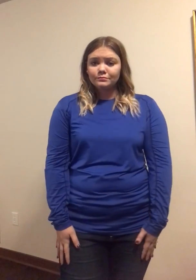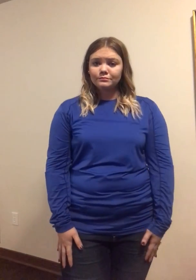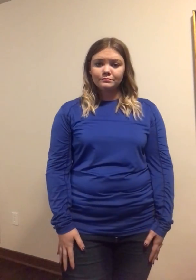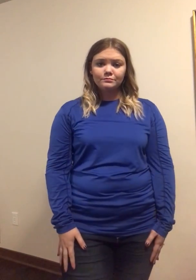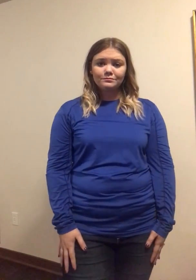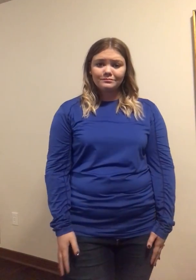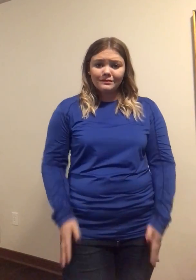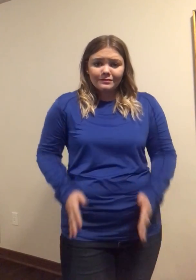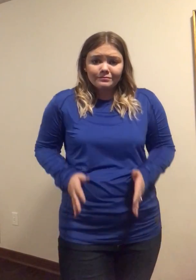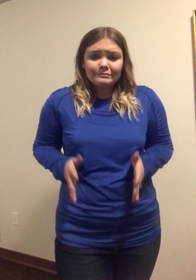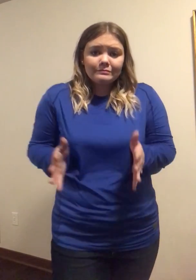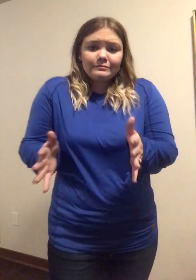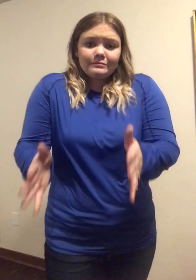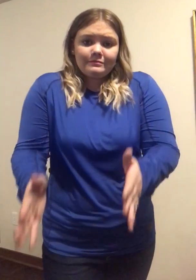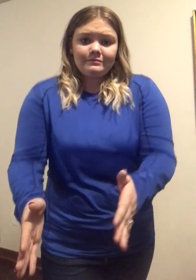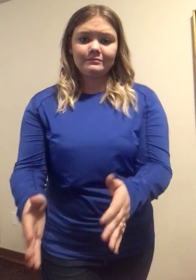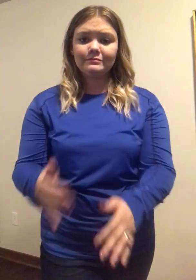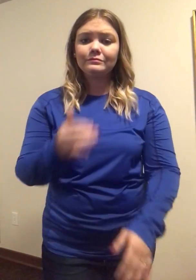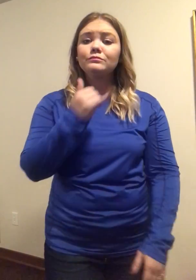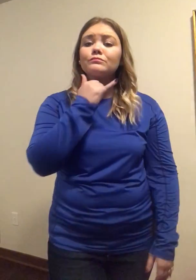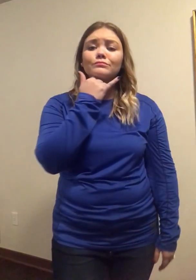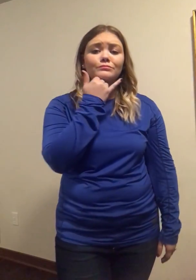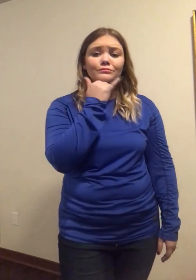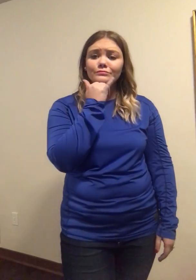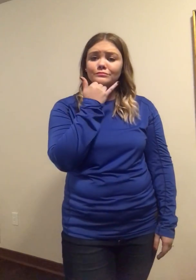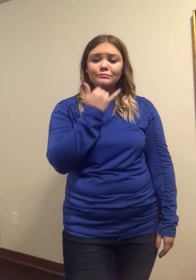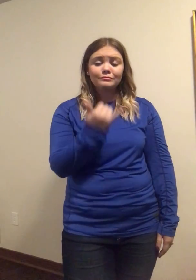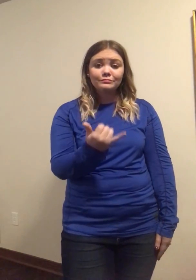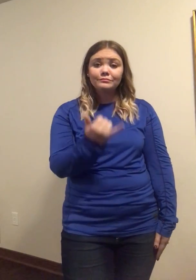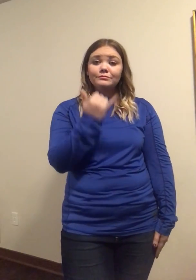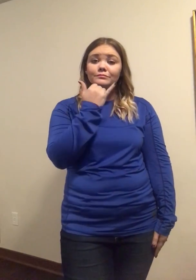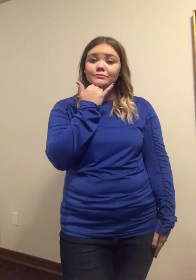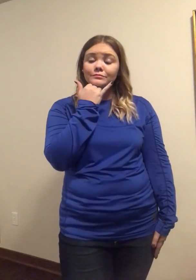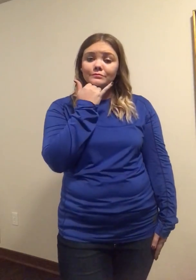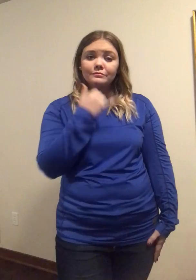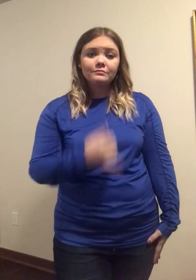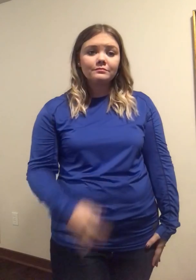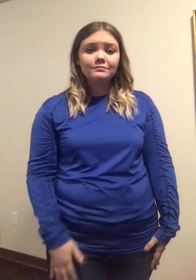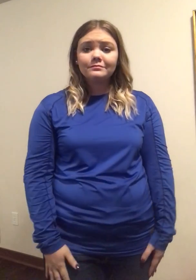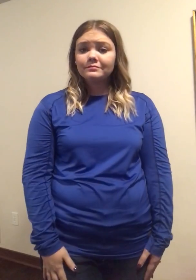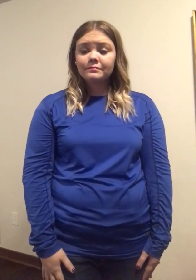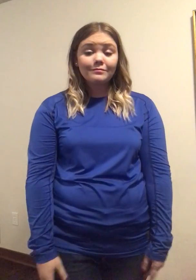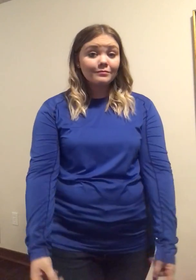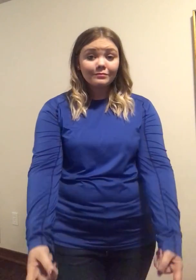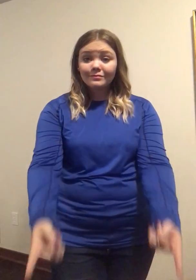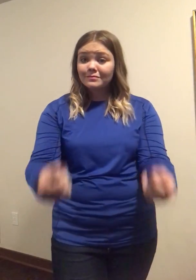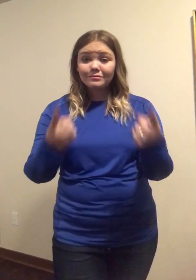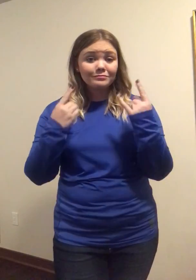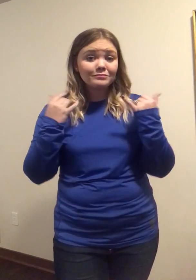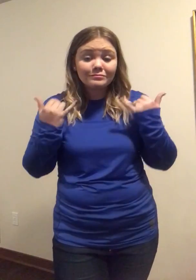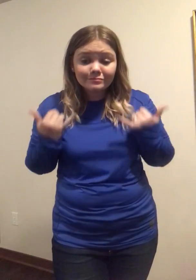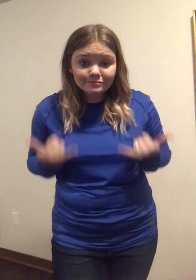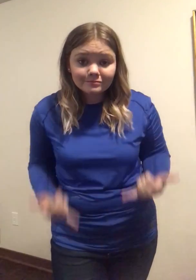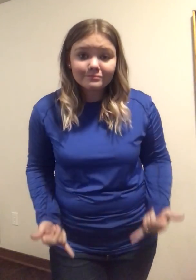Be behind your regrets and mistakes. Come today,